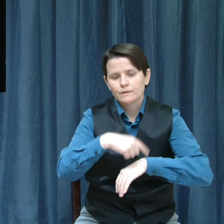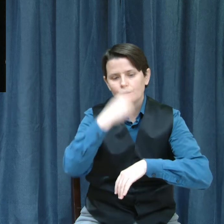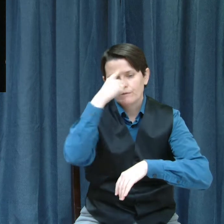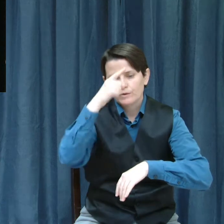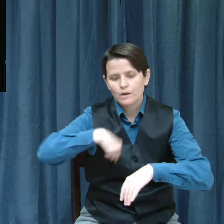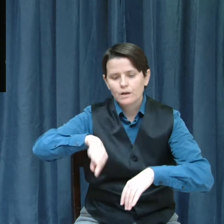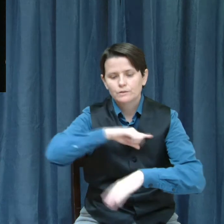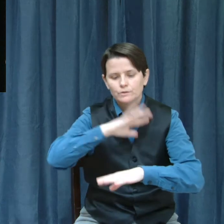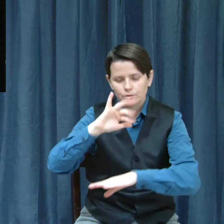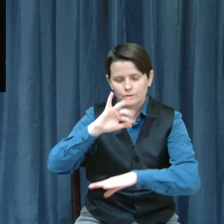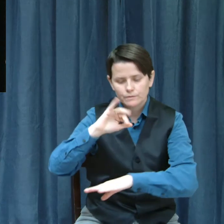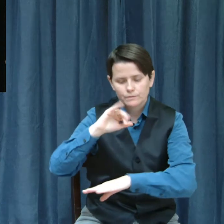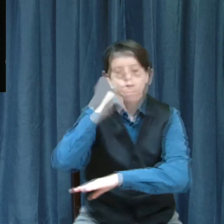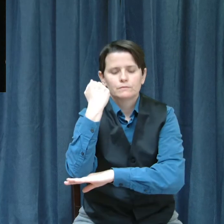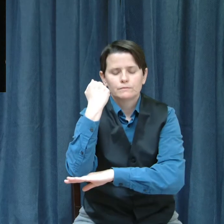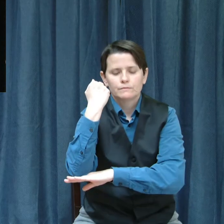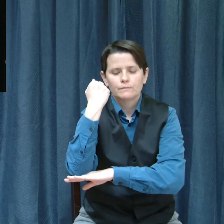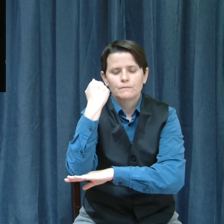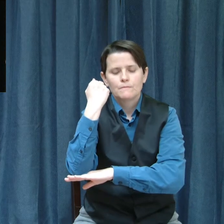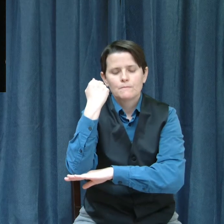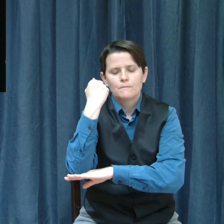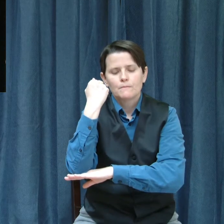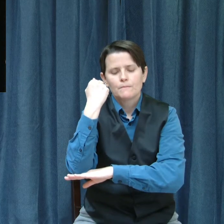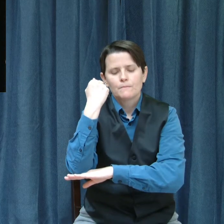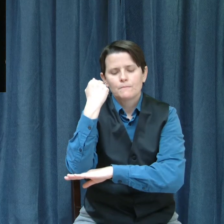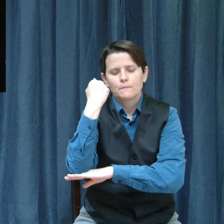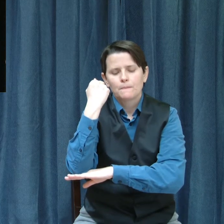I ever evolve my consciousness